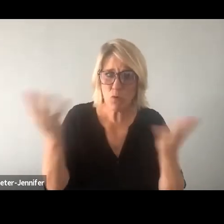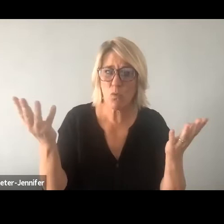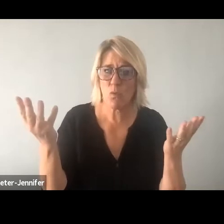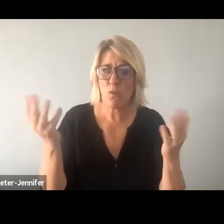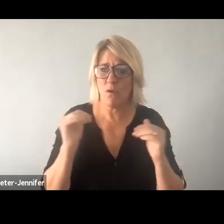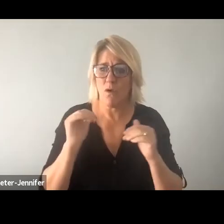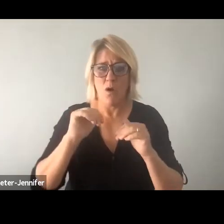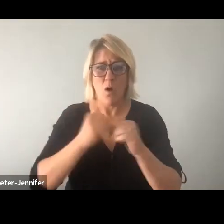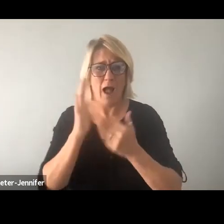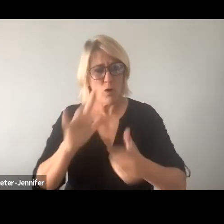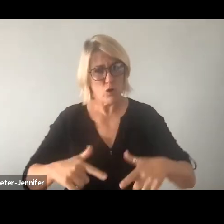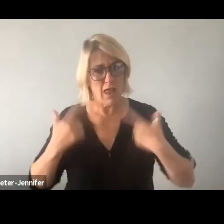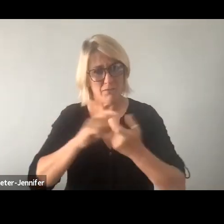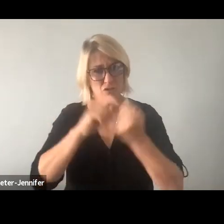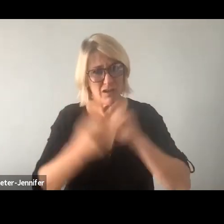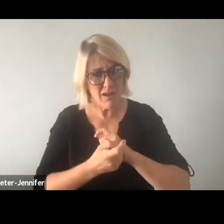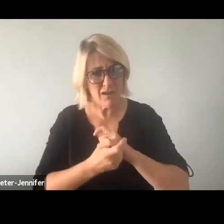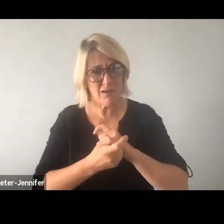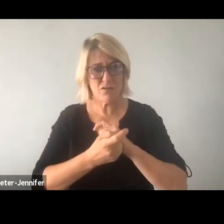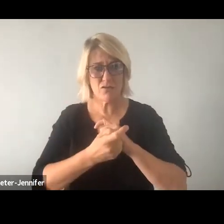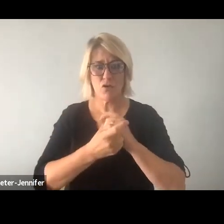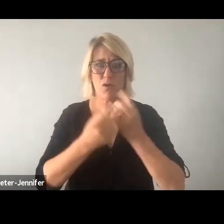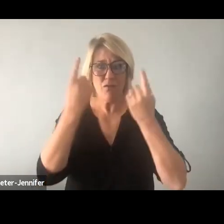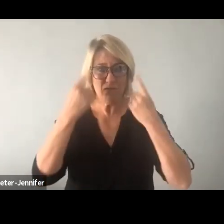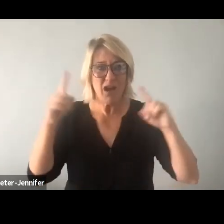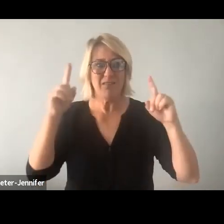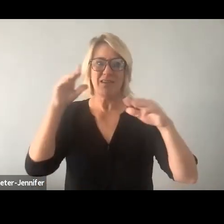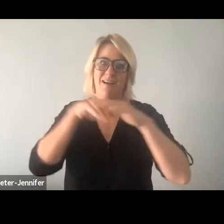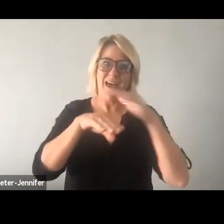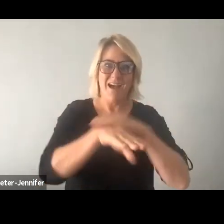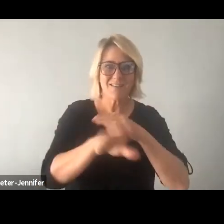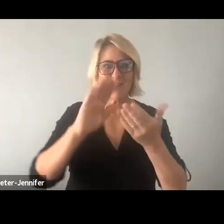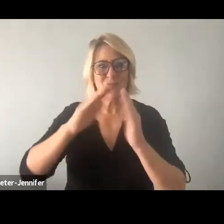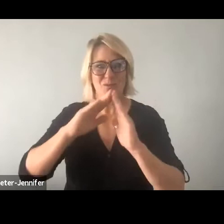your life changed when you finally got access to community services.